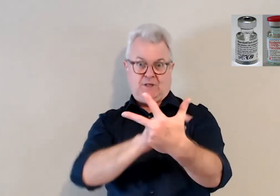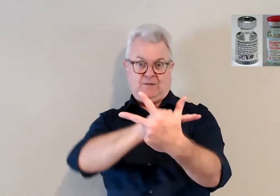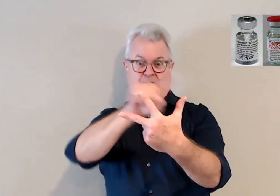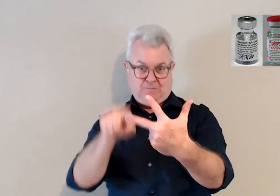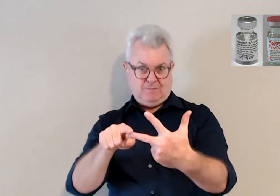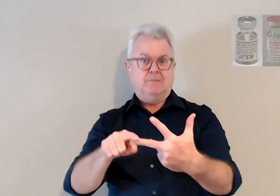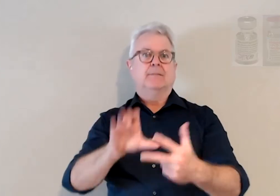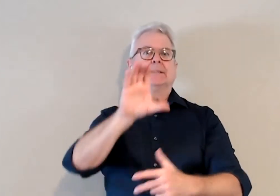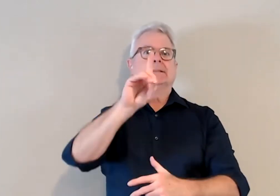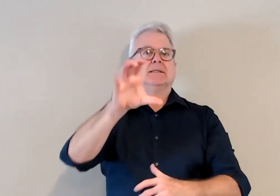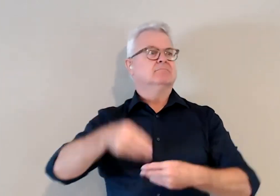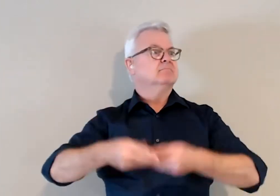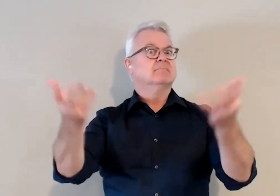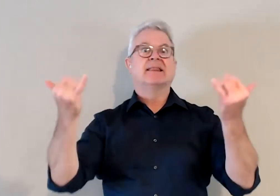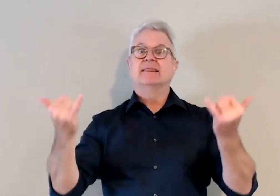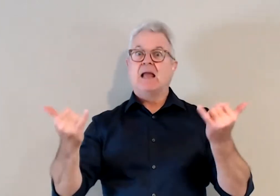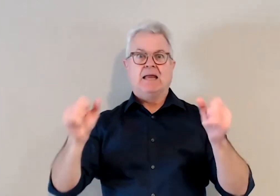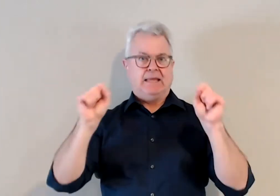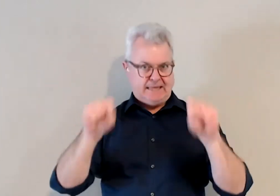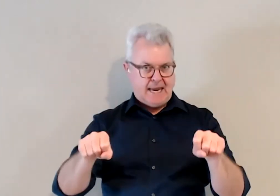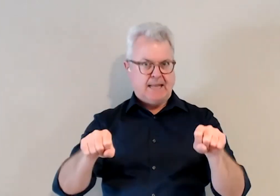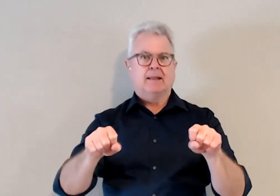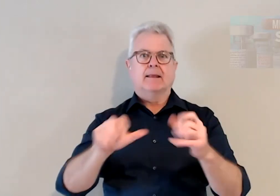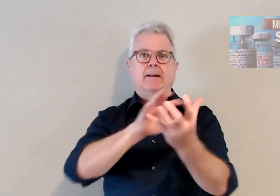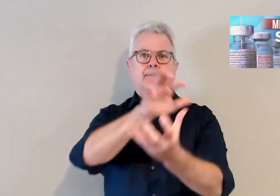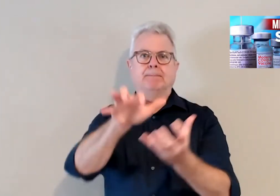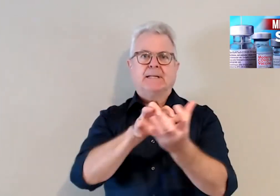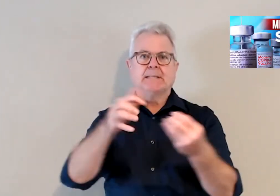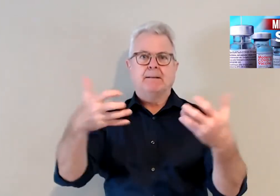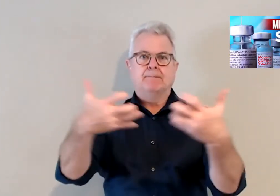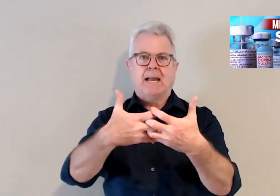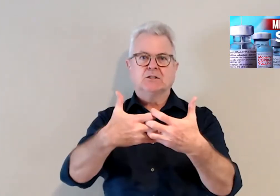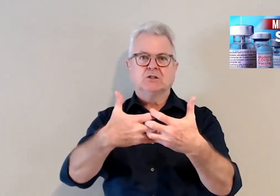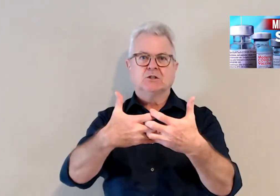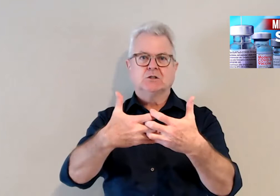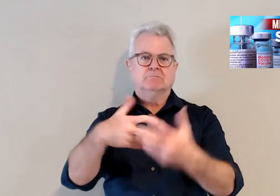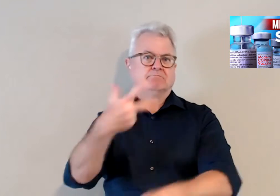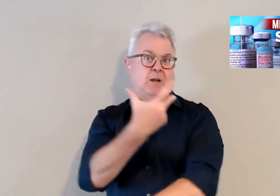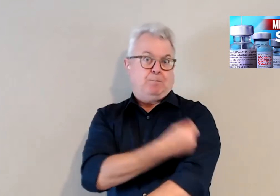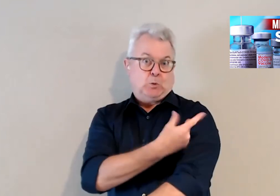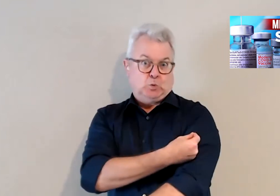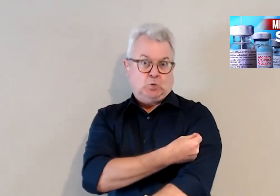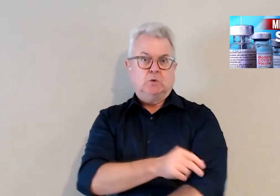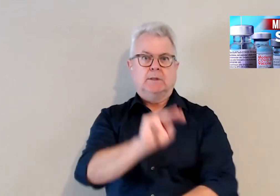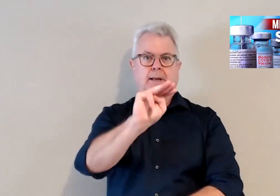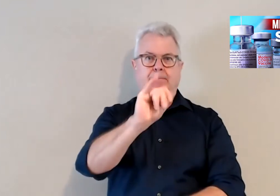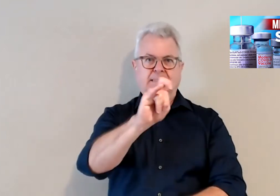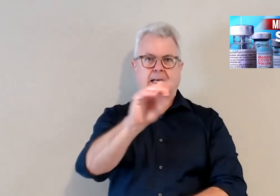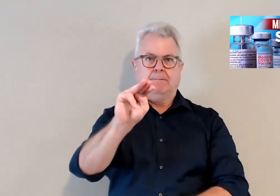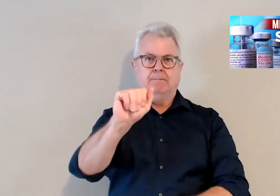ago. Now, all 3 of them are available. And what's known as the mix and match